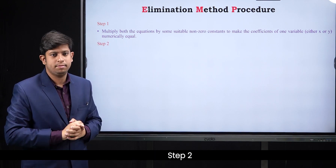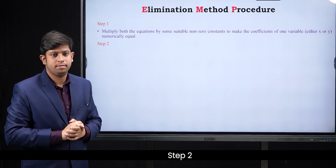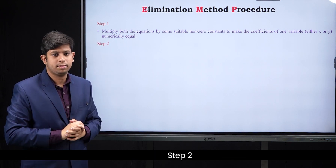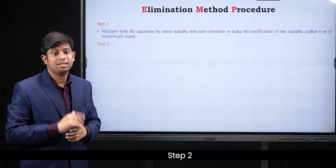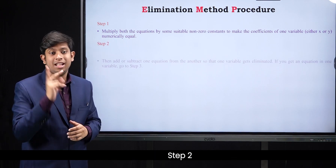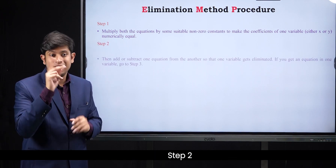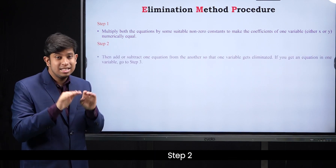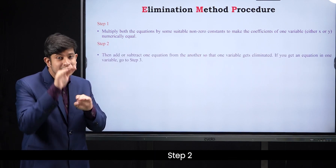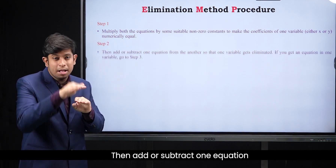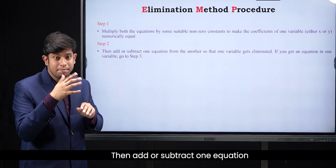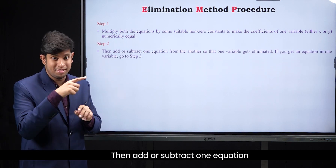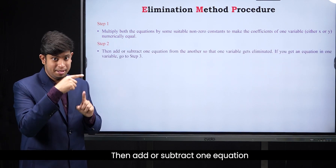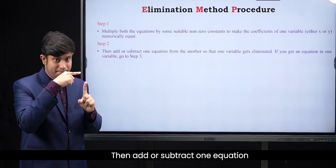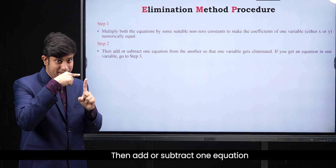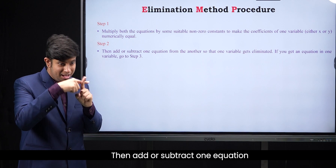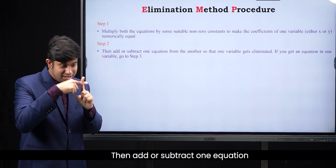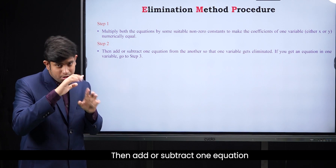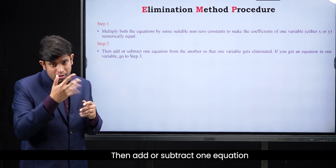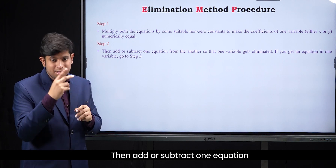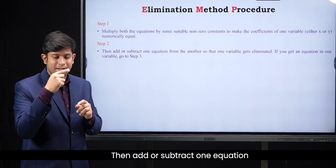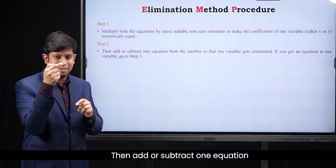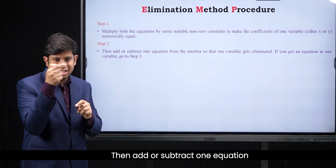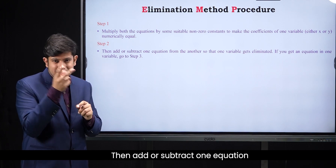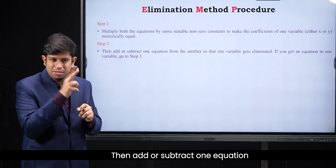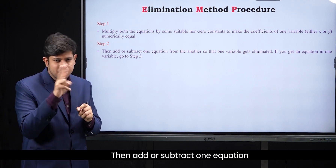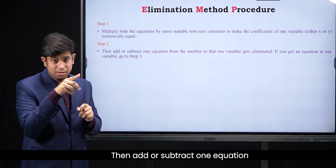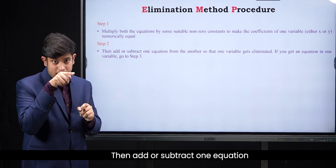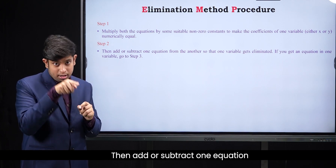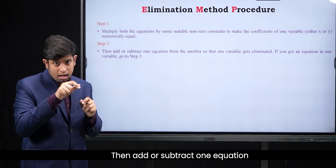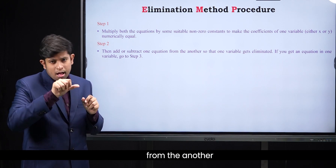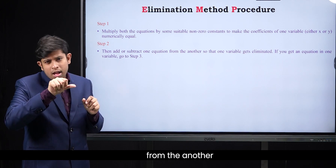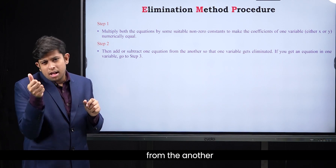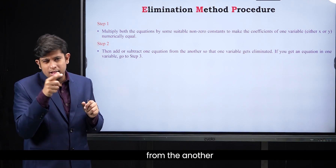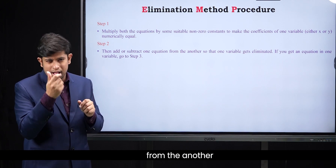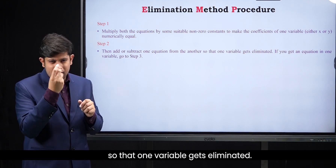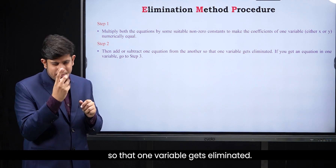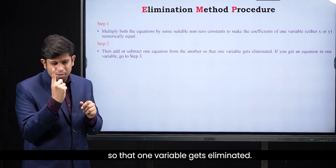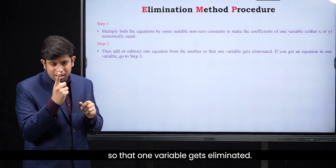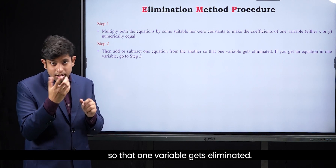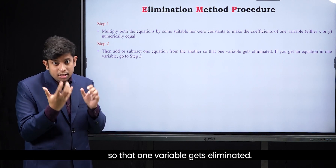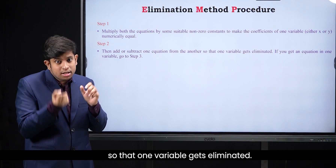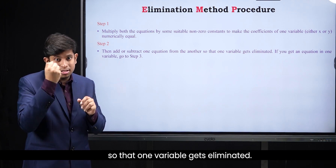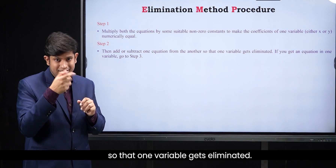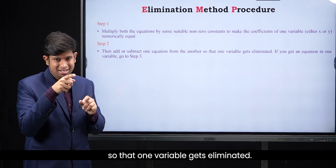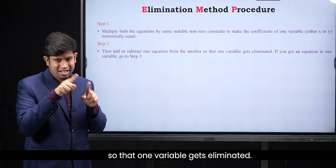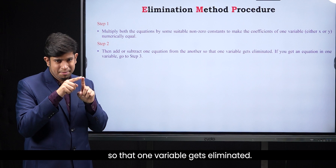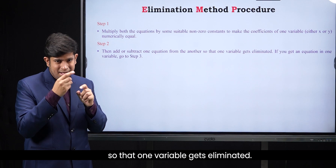Step 2. Then add or subtract one equation from the another so that one variable gets